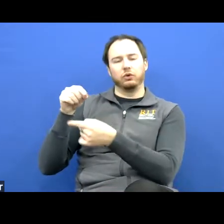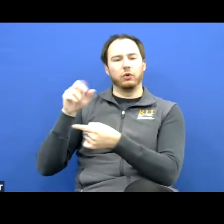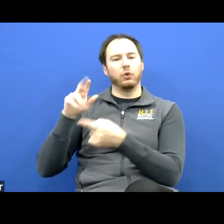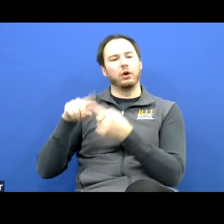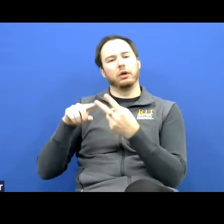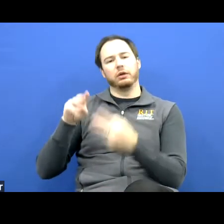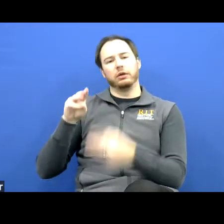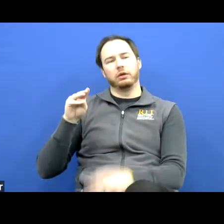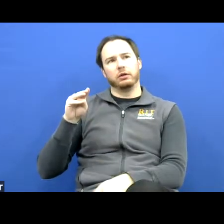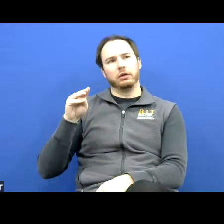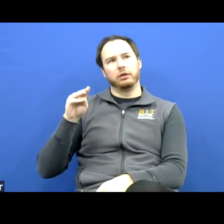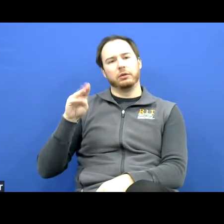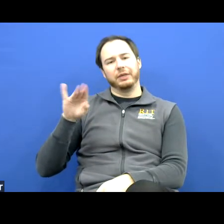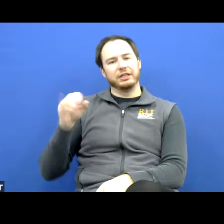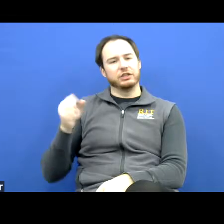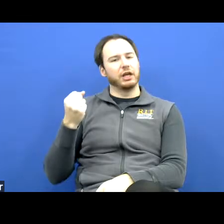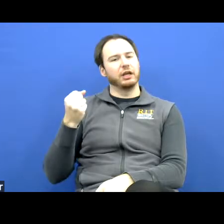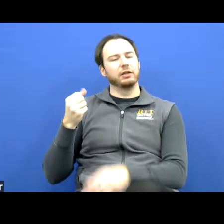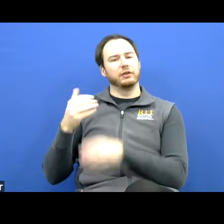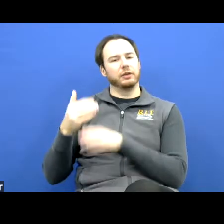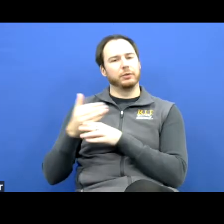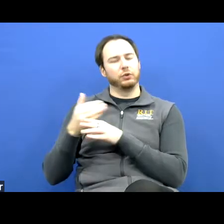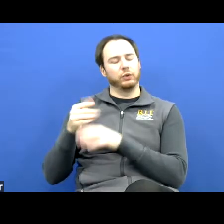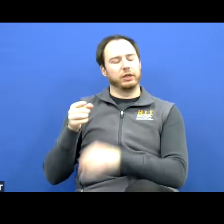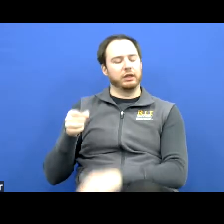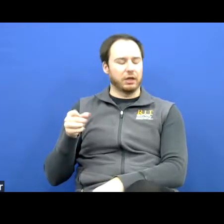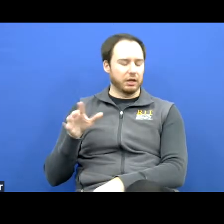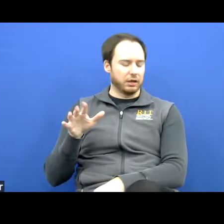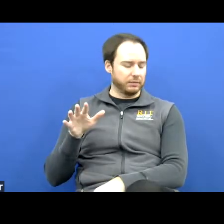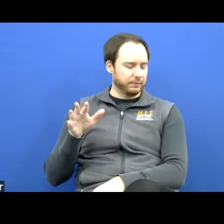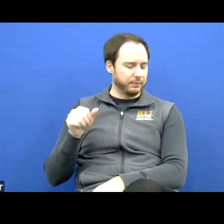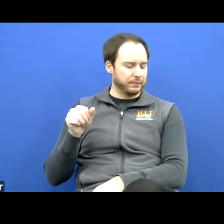Marlin Amusement BJ's between